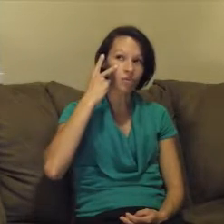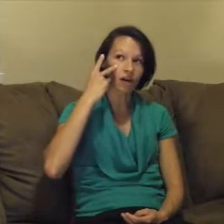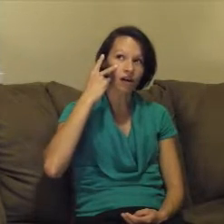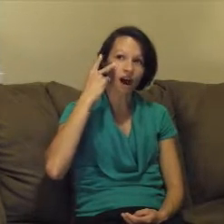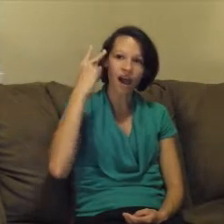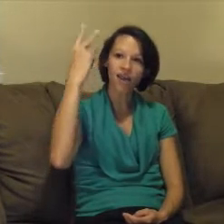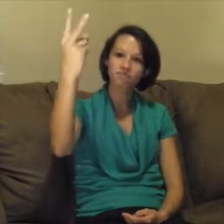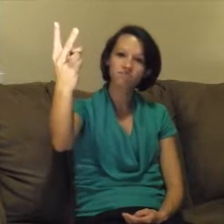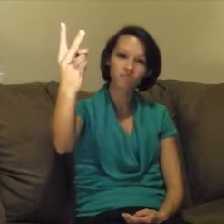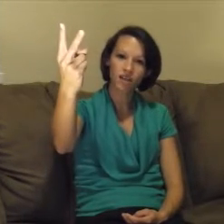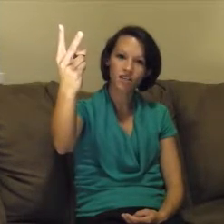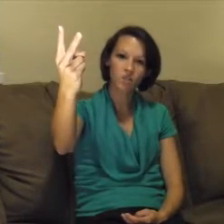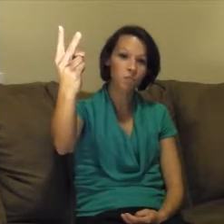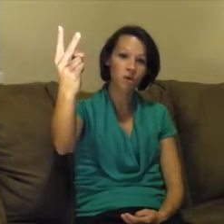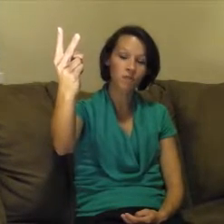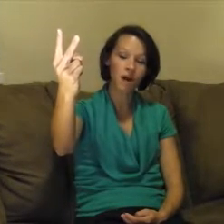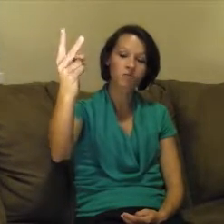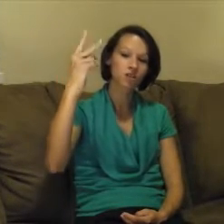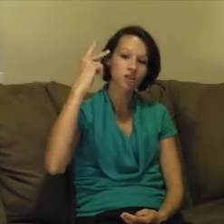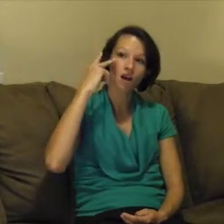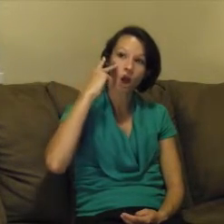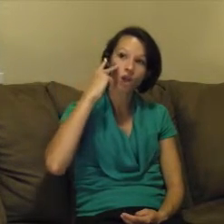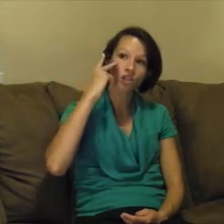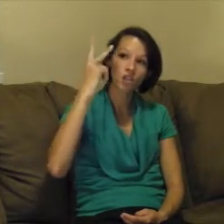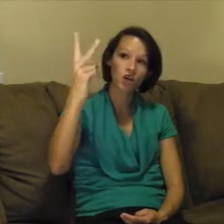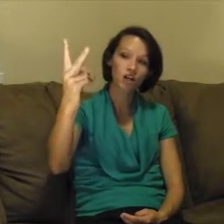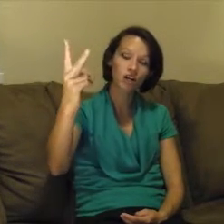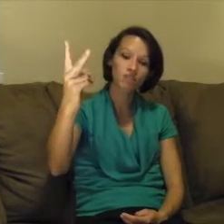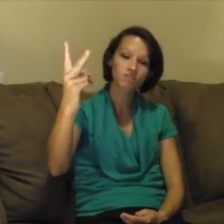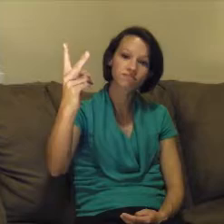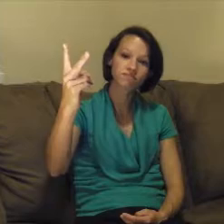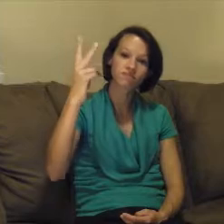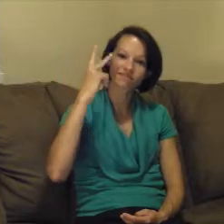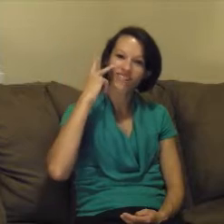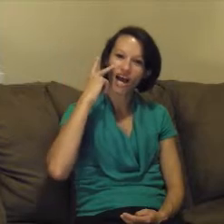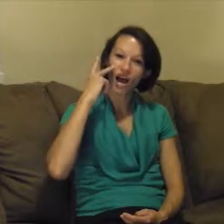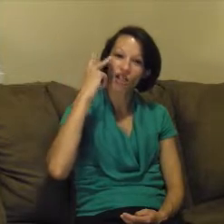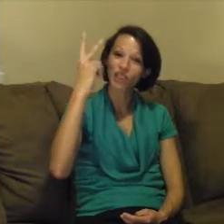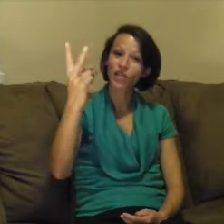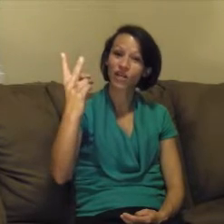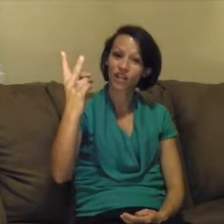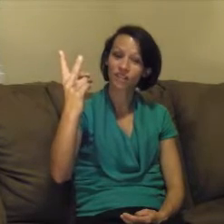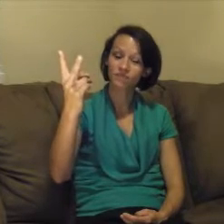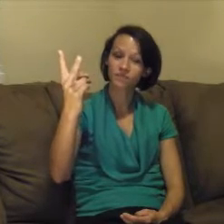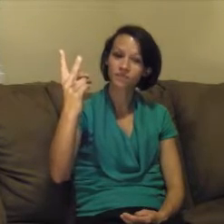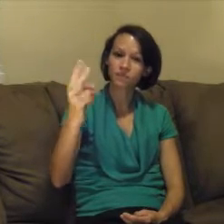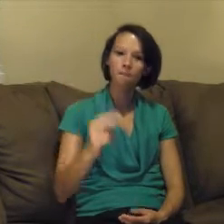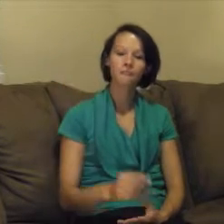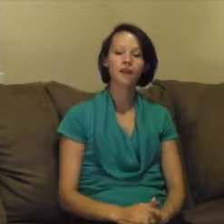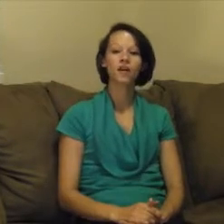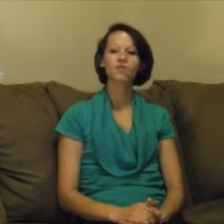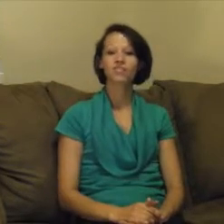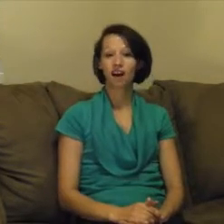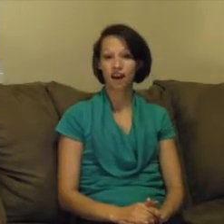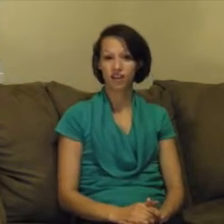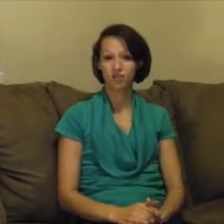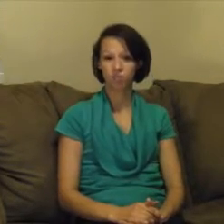your eye and you just pull them out. Look. Look. Now the sky is